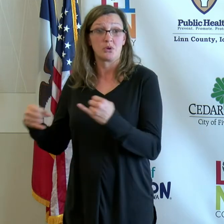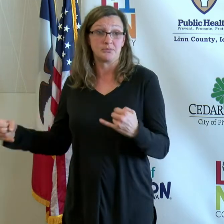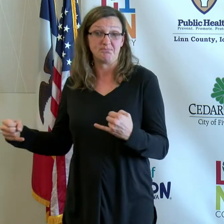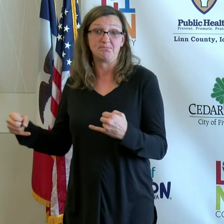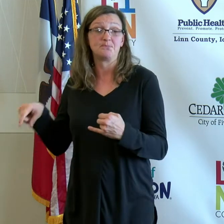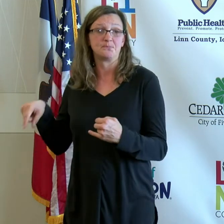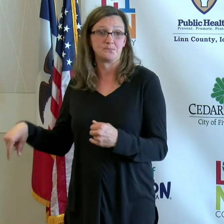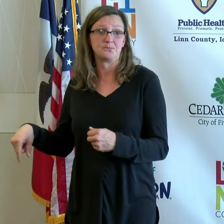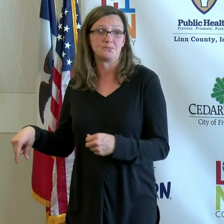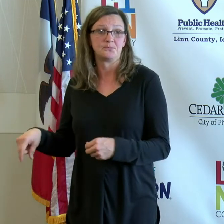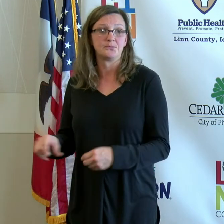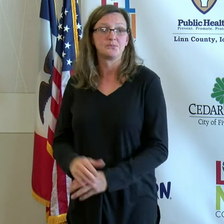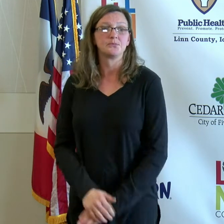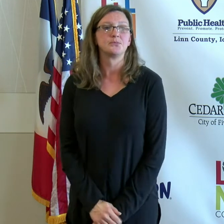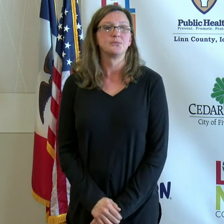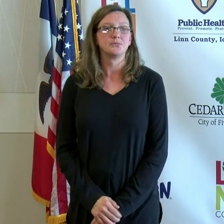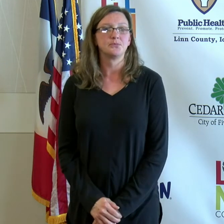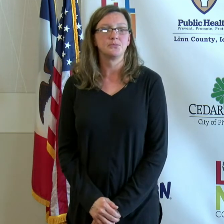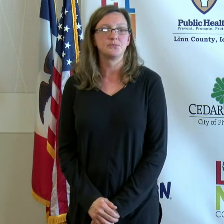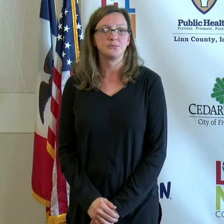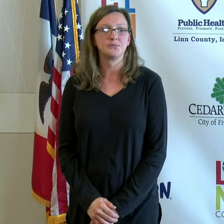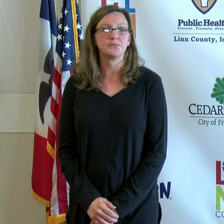1-800-362-2178. That's